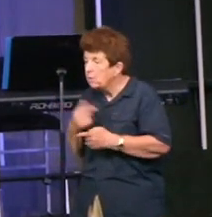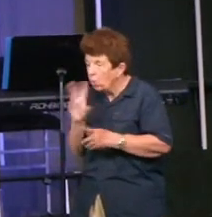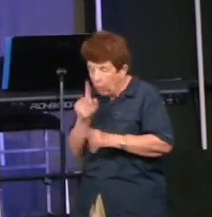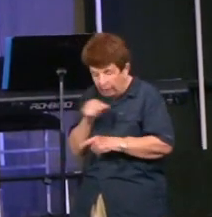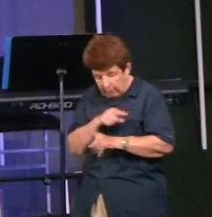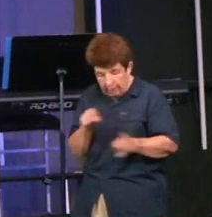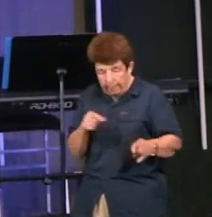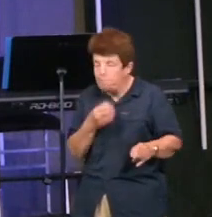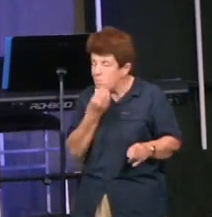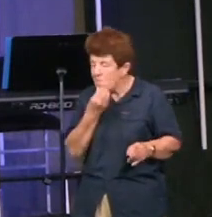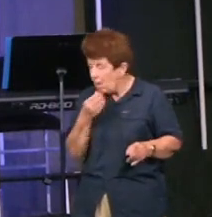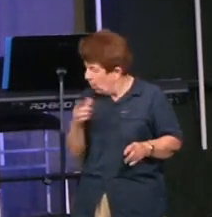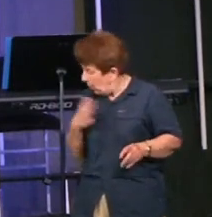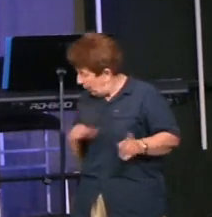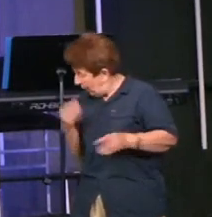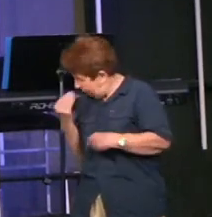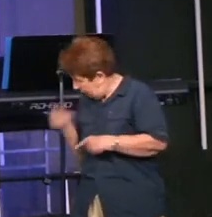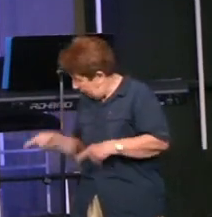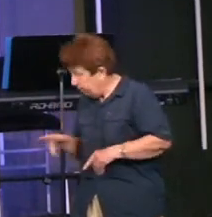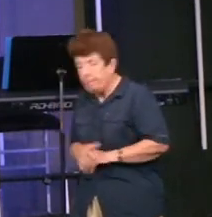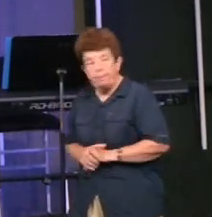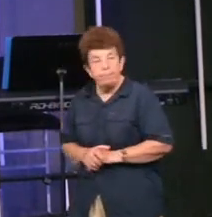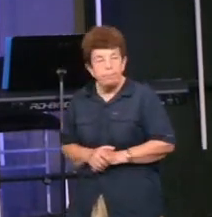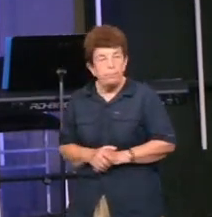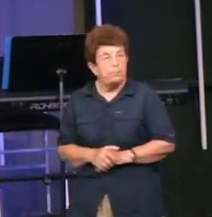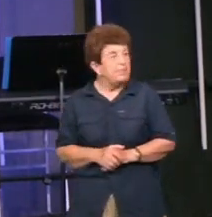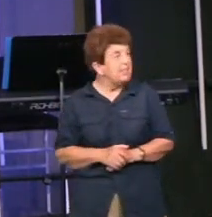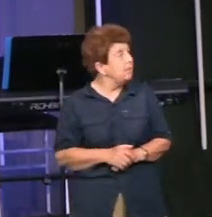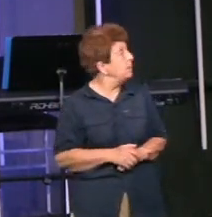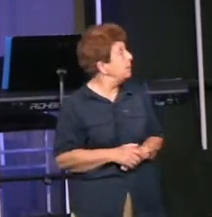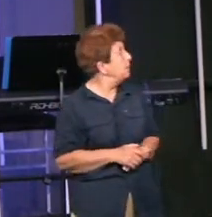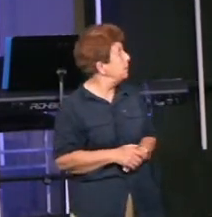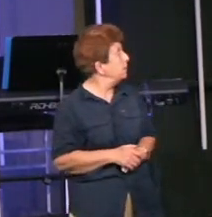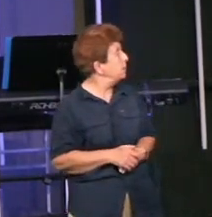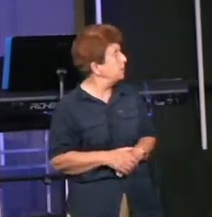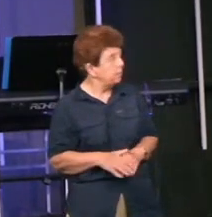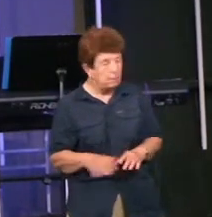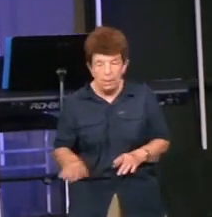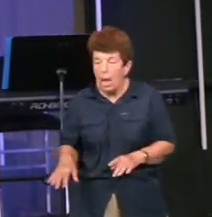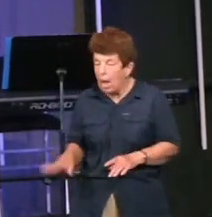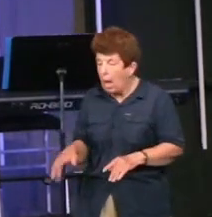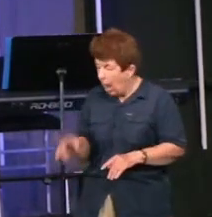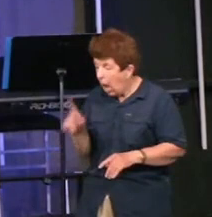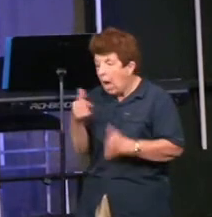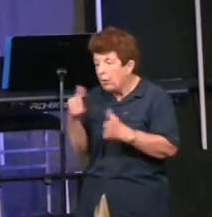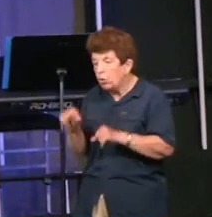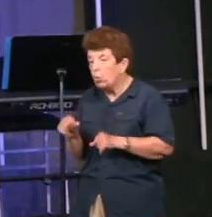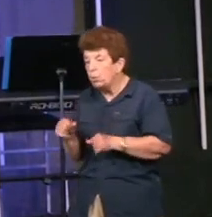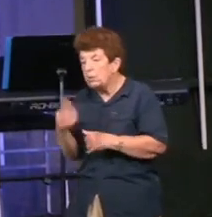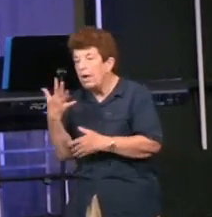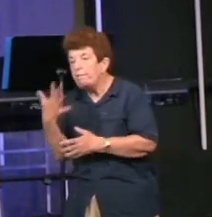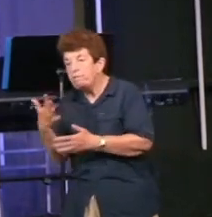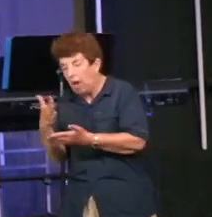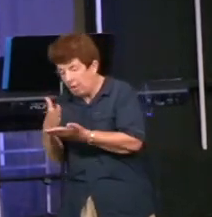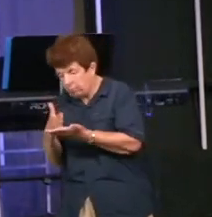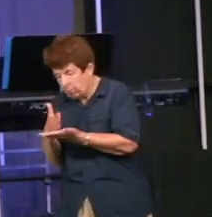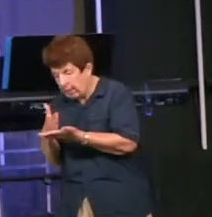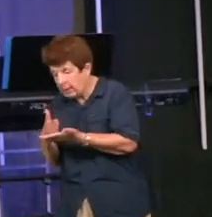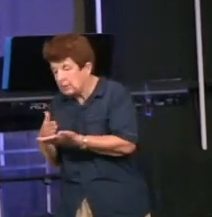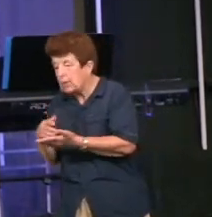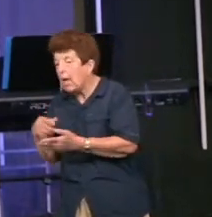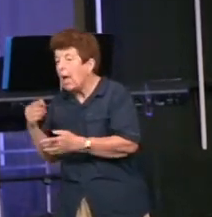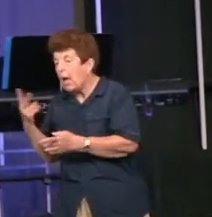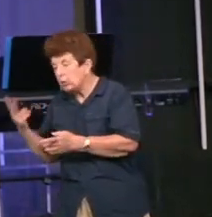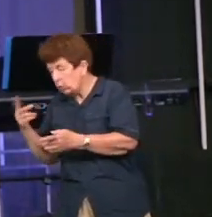right? He goes, we need to feed these people. And miraculously, he uses 5 loaves and 2 fish to